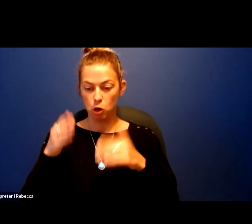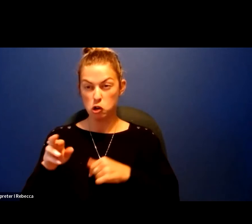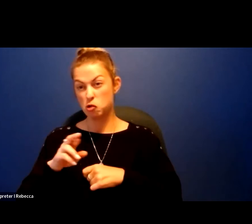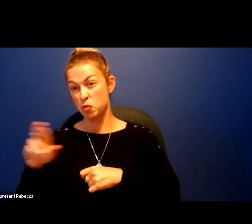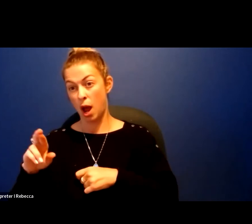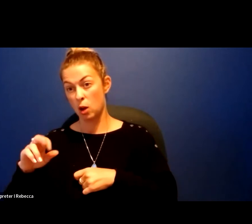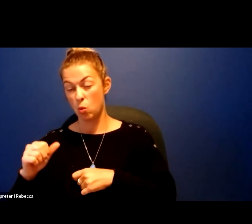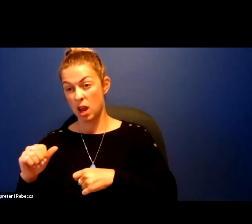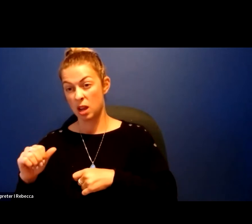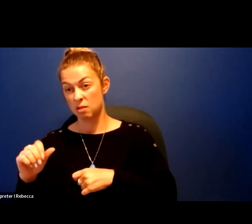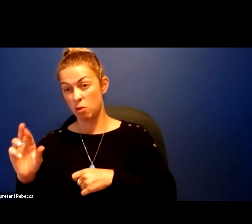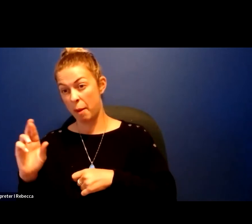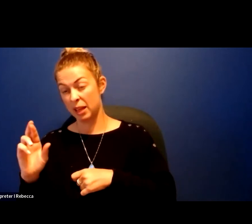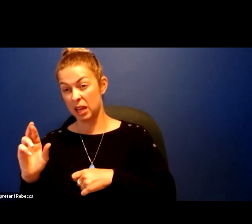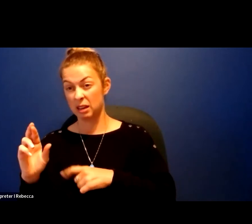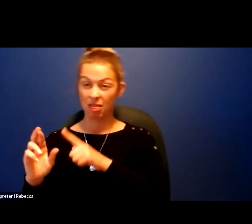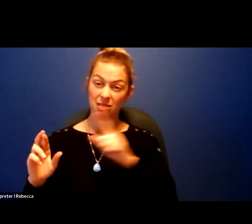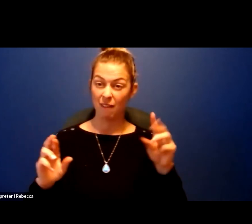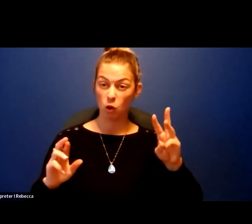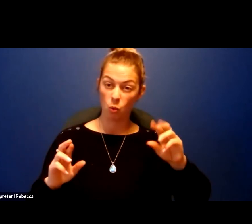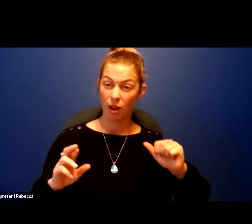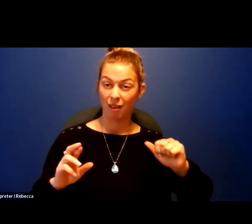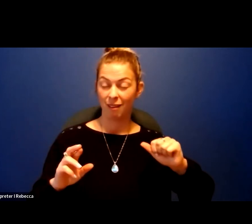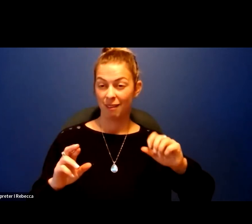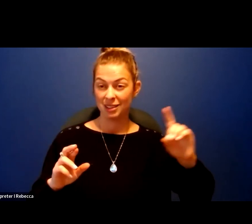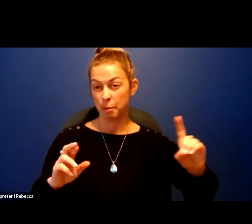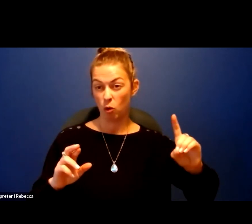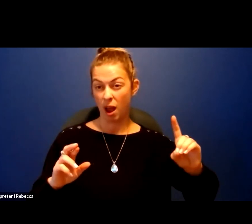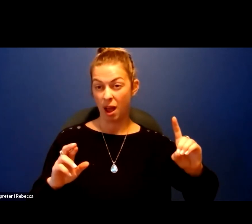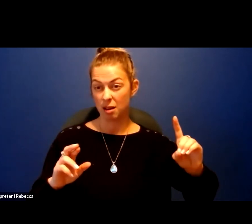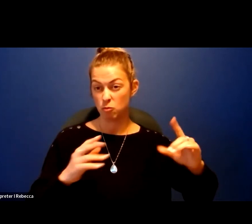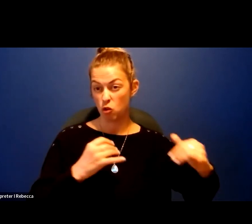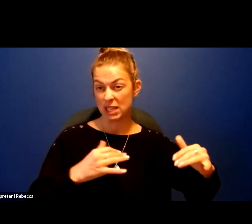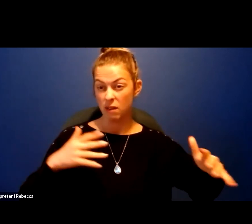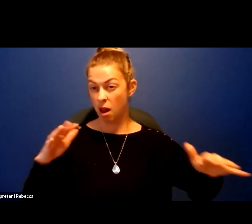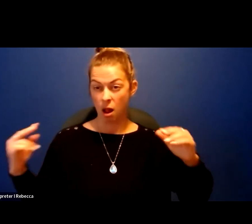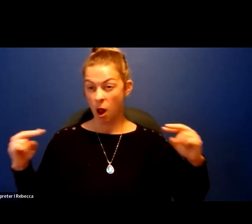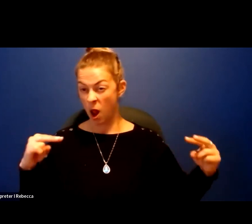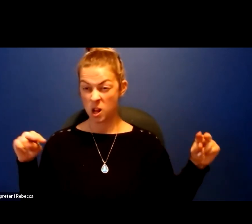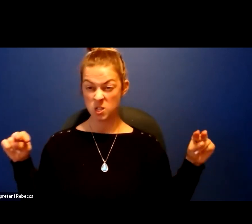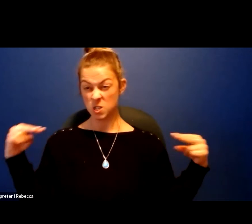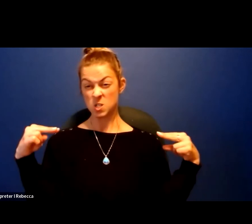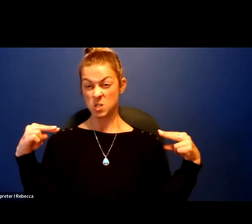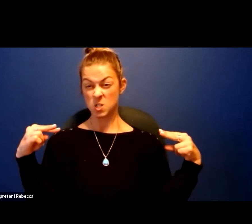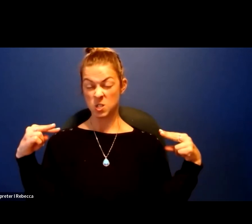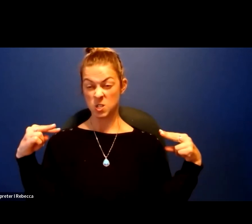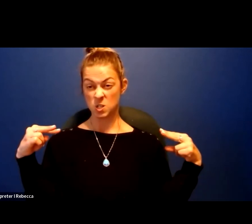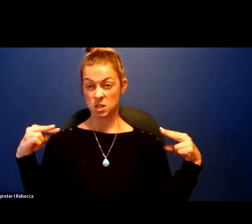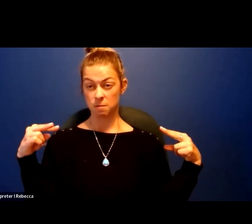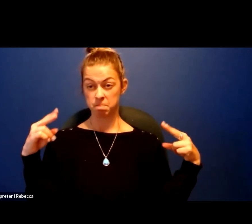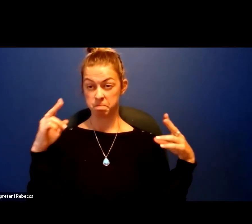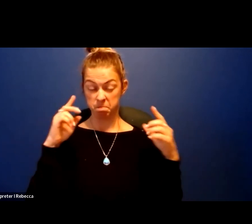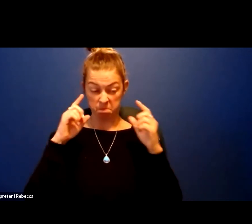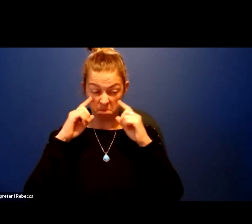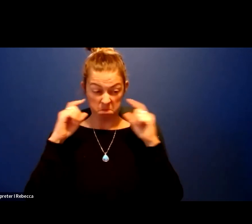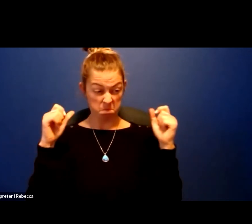left wing progressive Democrat or green, right? We might see each other as just images and stereotypes. But if we're in the